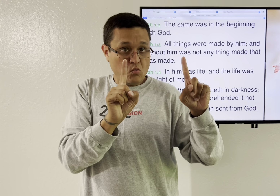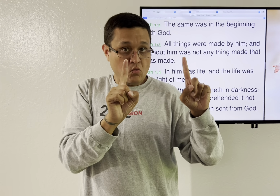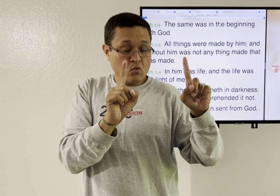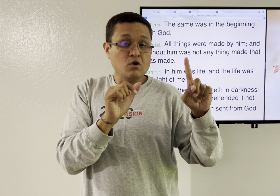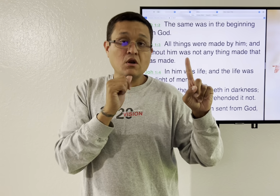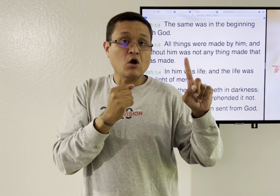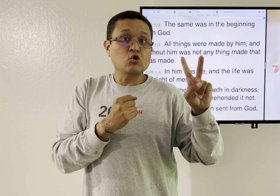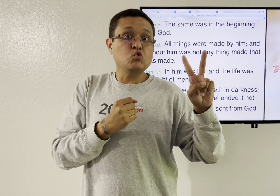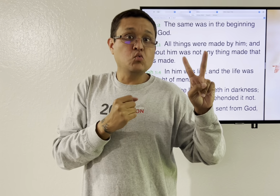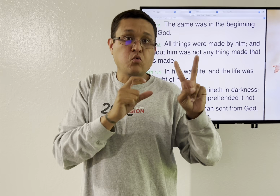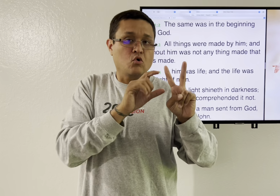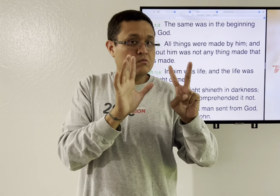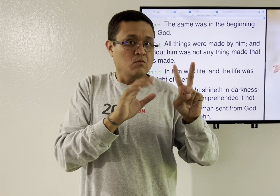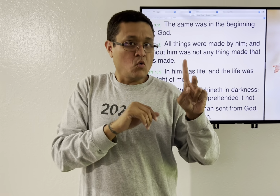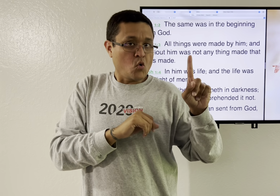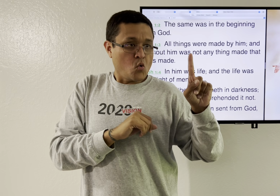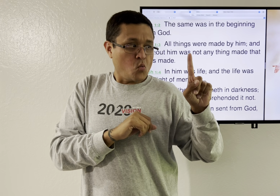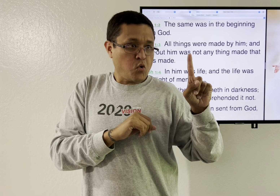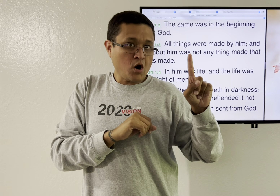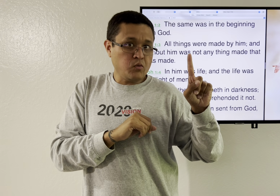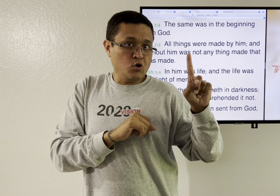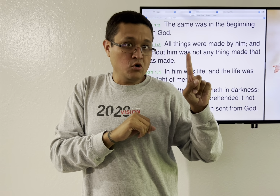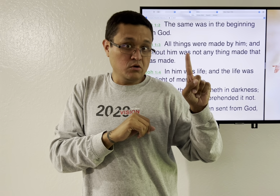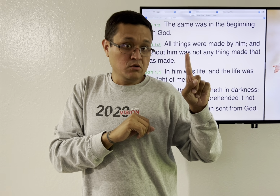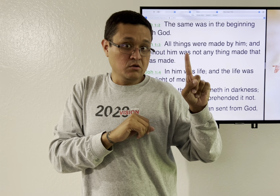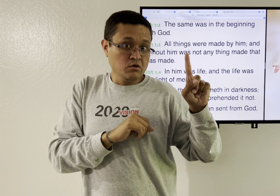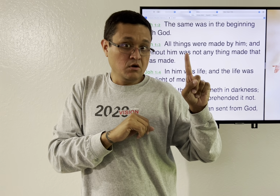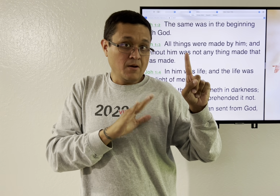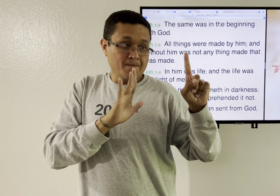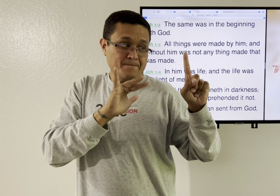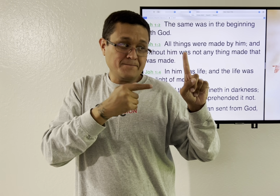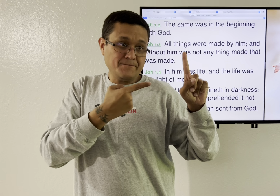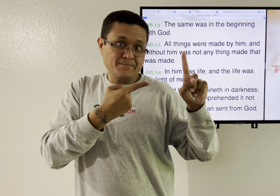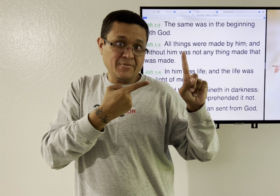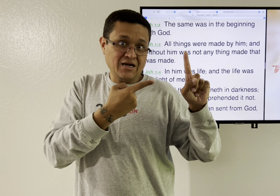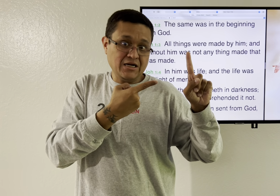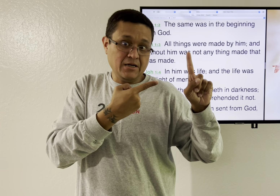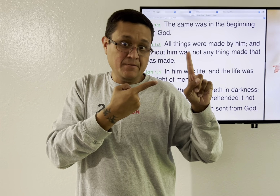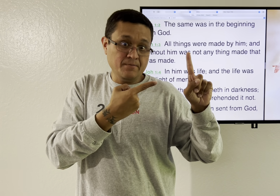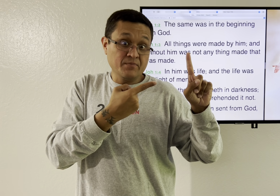There's one word, there's not two words, there's one word, right? By Him.